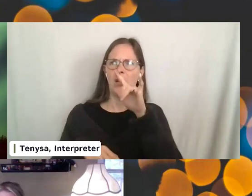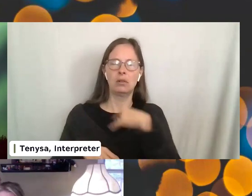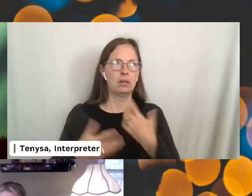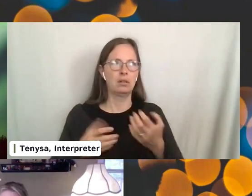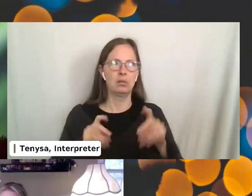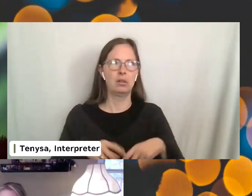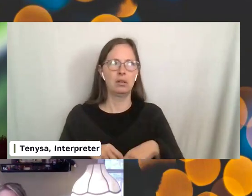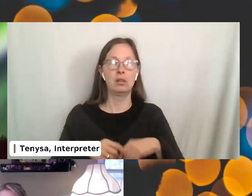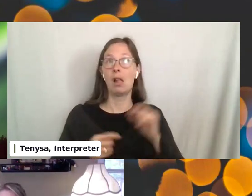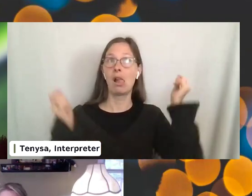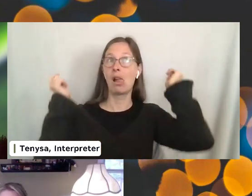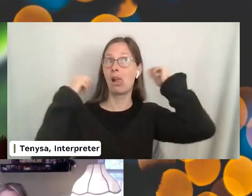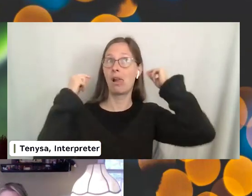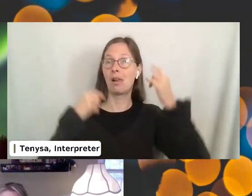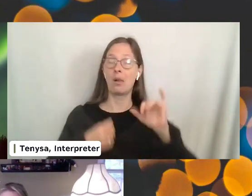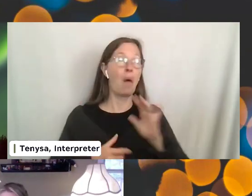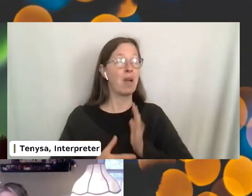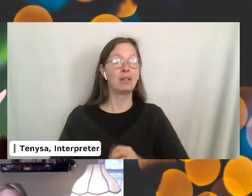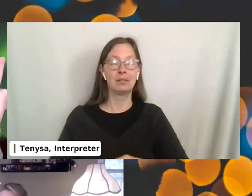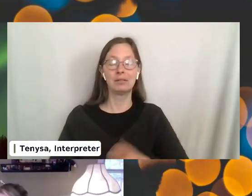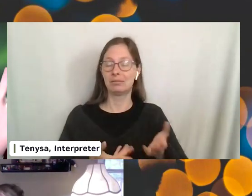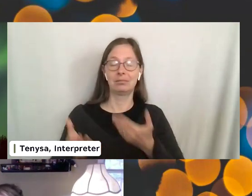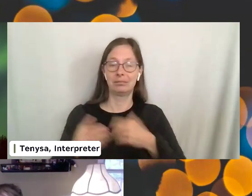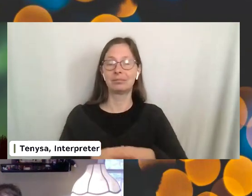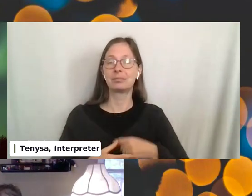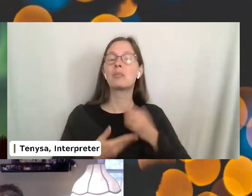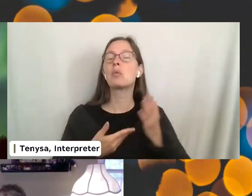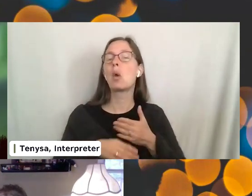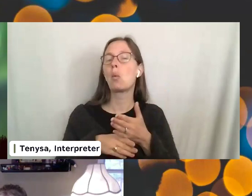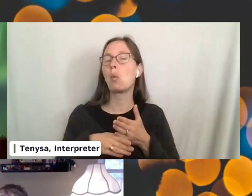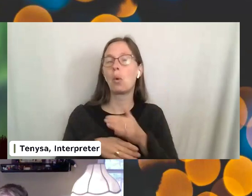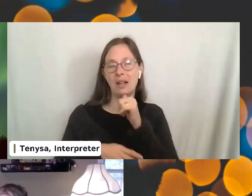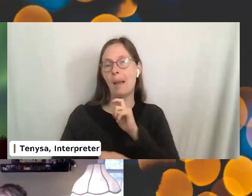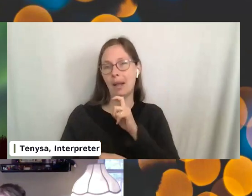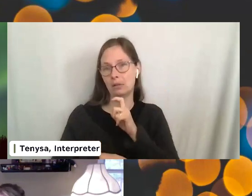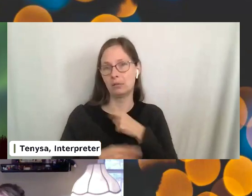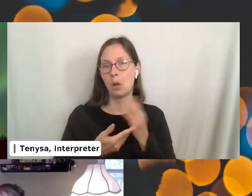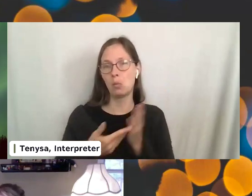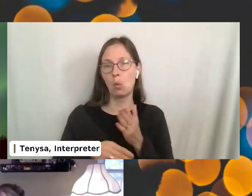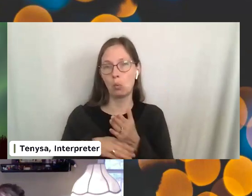okay. And where'd they go? I brought wooden ones, not metal. Yeah.